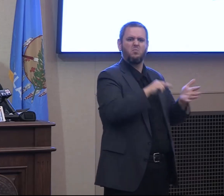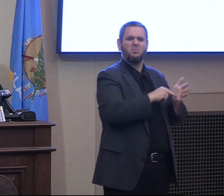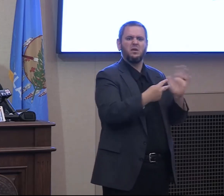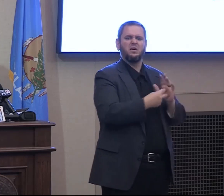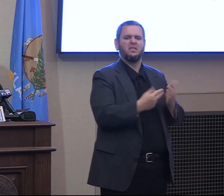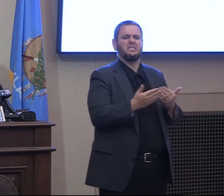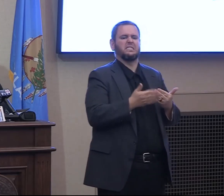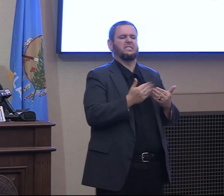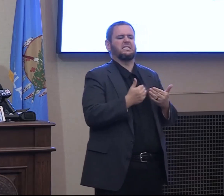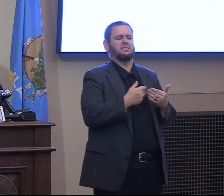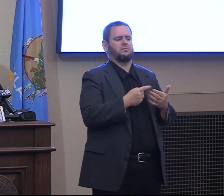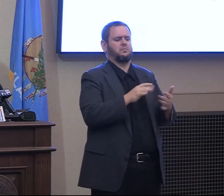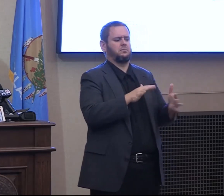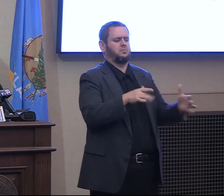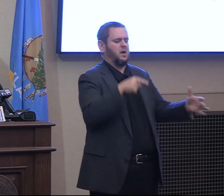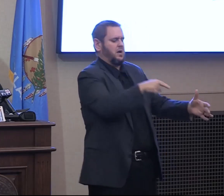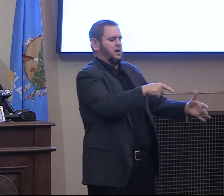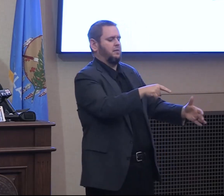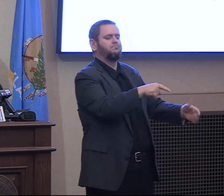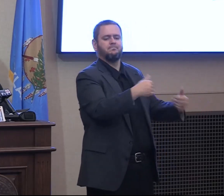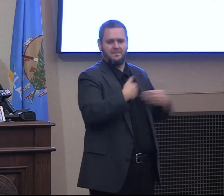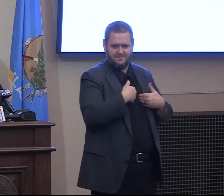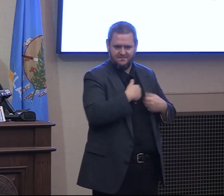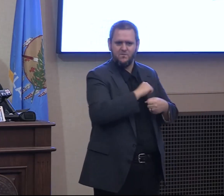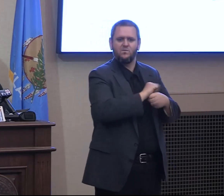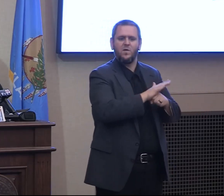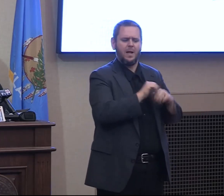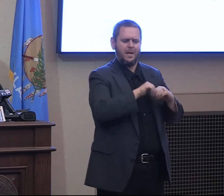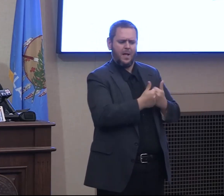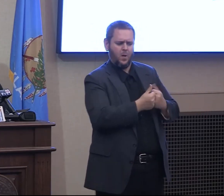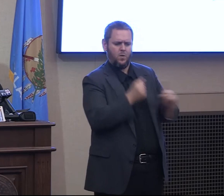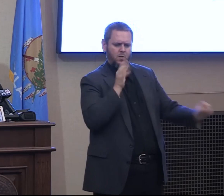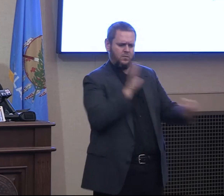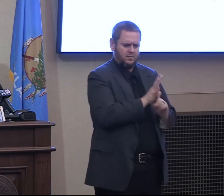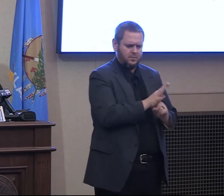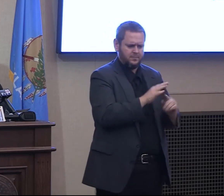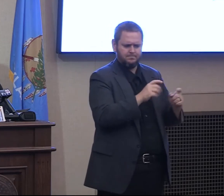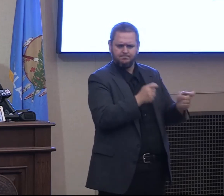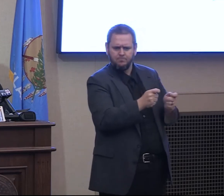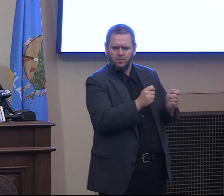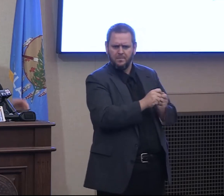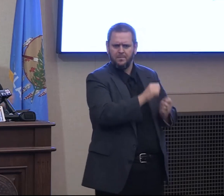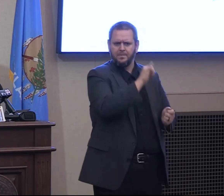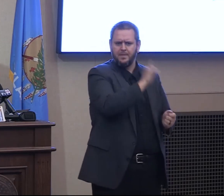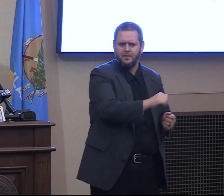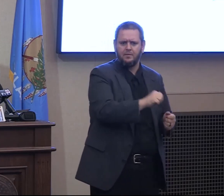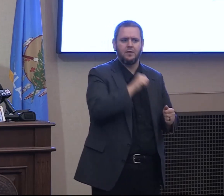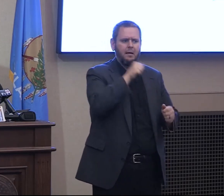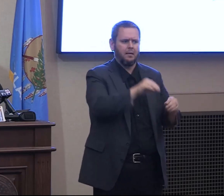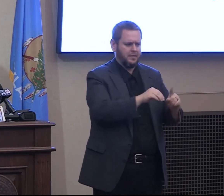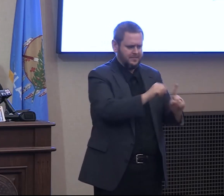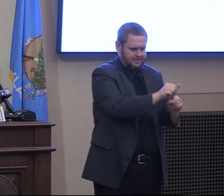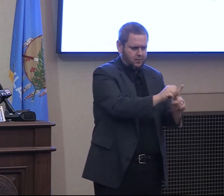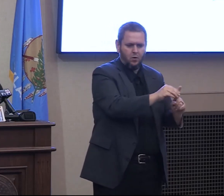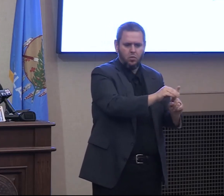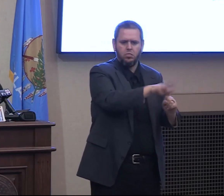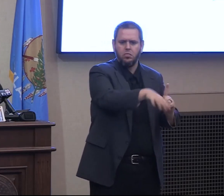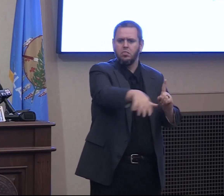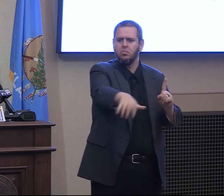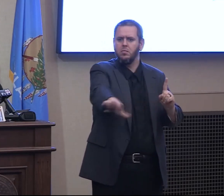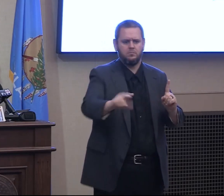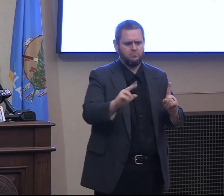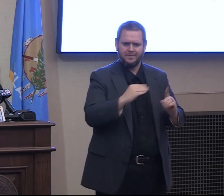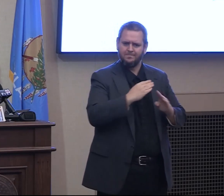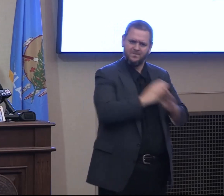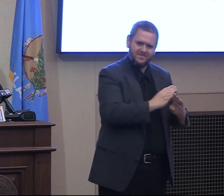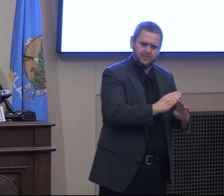to be isolated so we can control the spread of the virus. I want to be clear, when it comes to